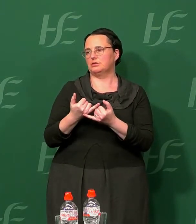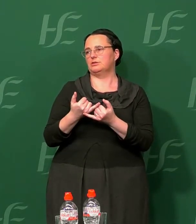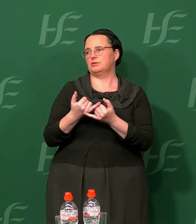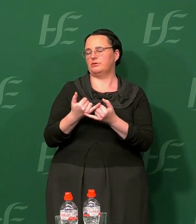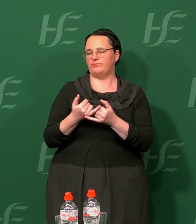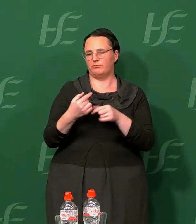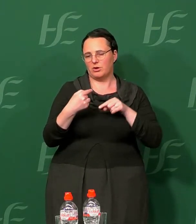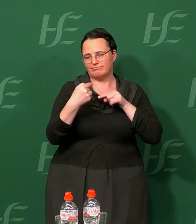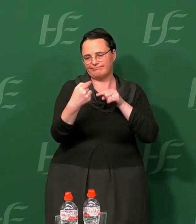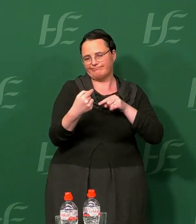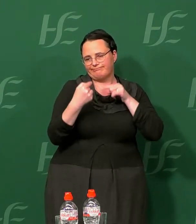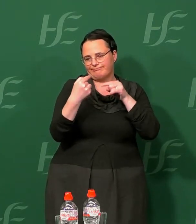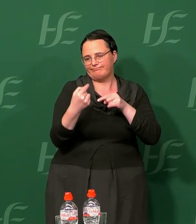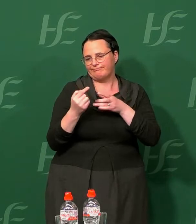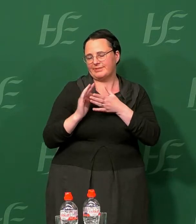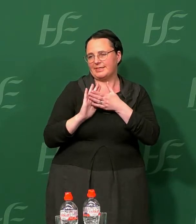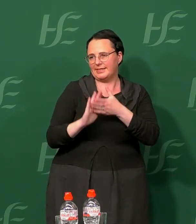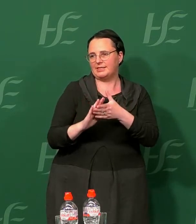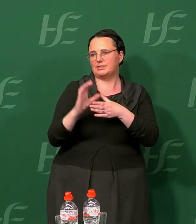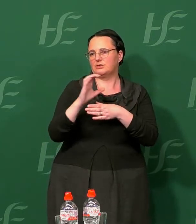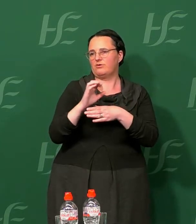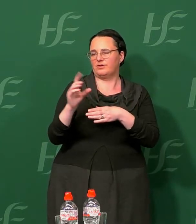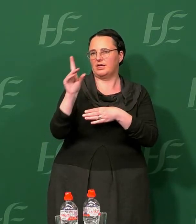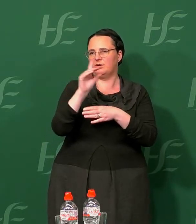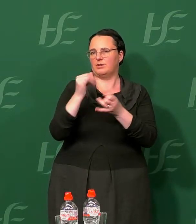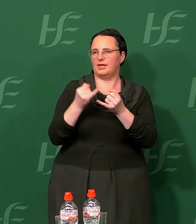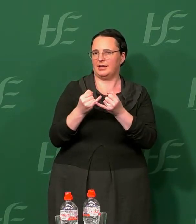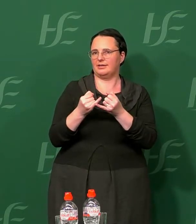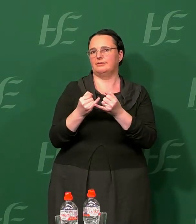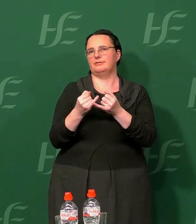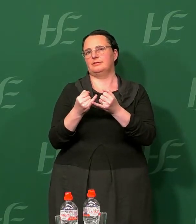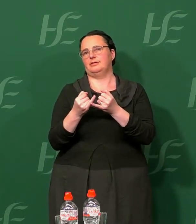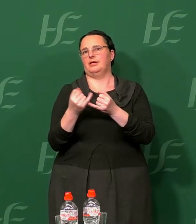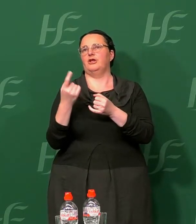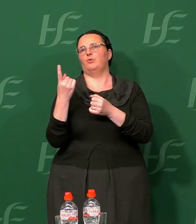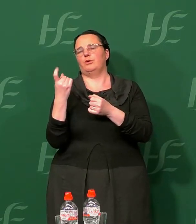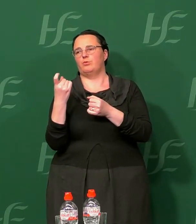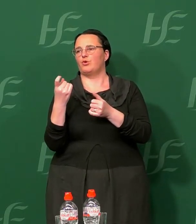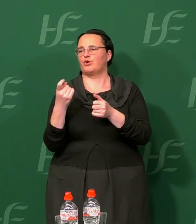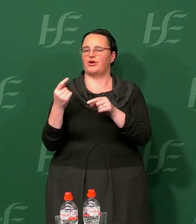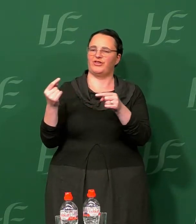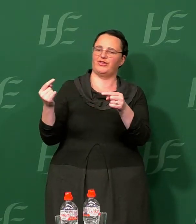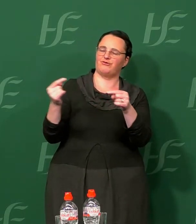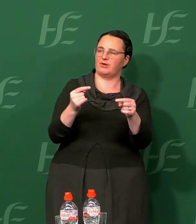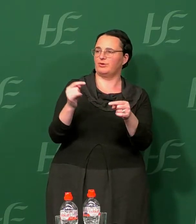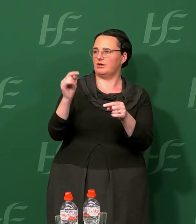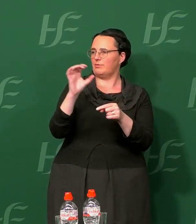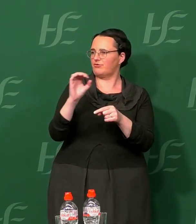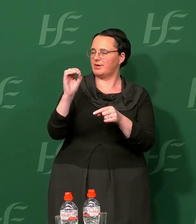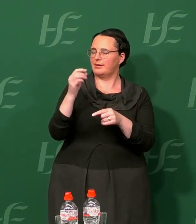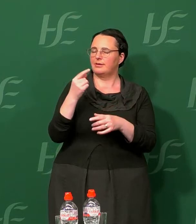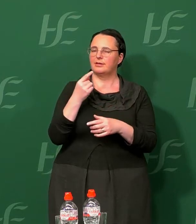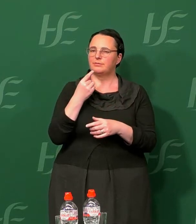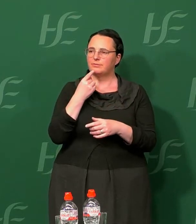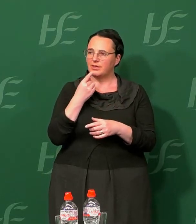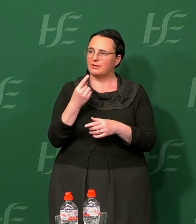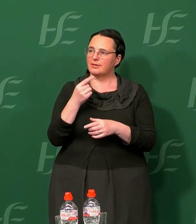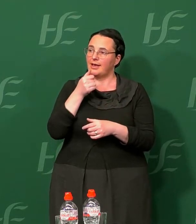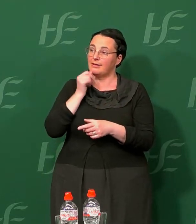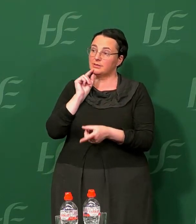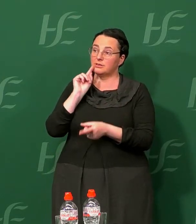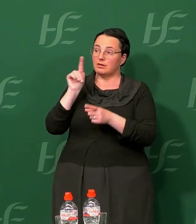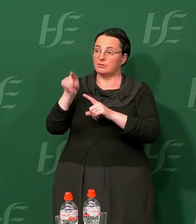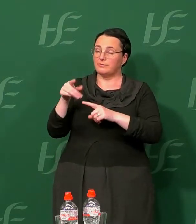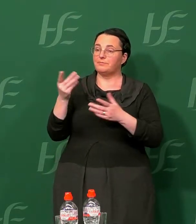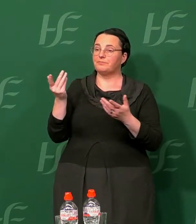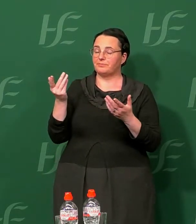in a battle against COVID and now facing into potentially another threat. The answer is, and it is the answer I'm going to give you